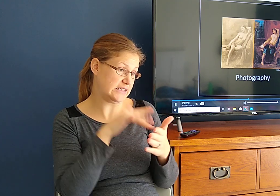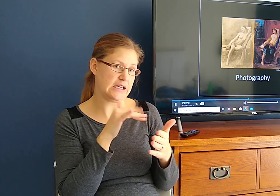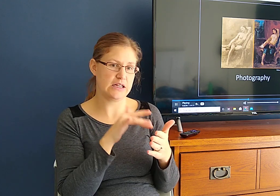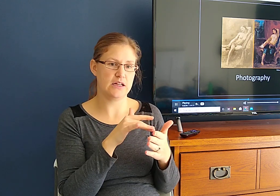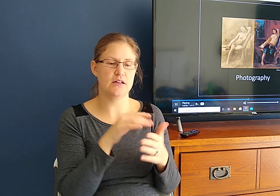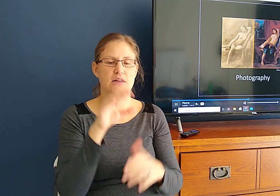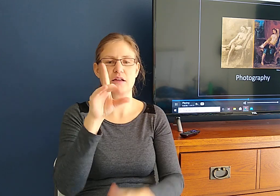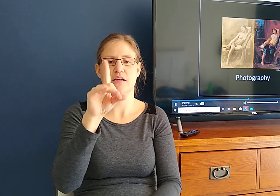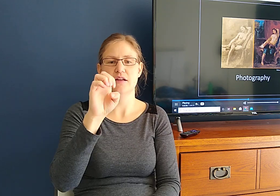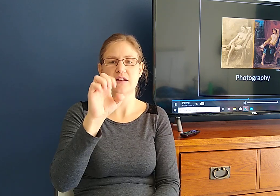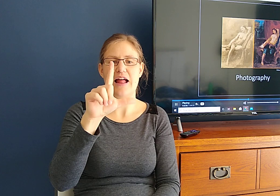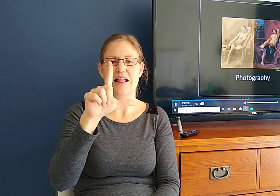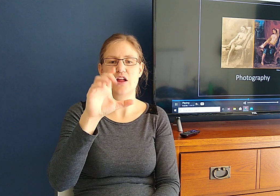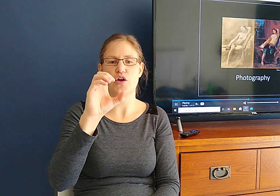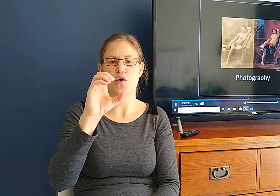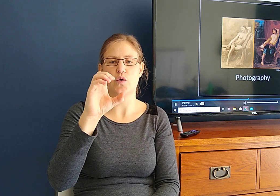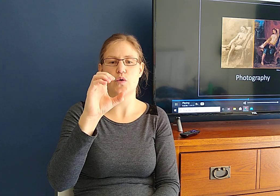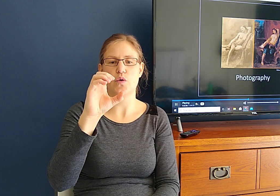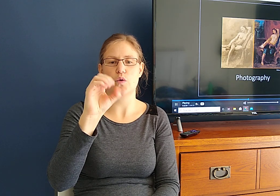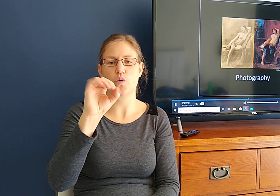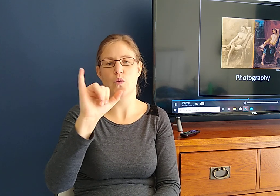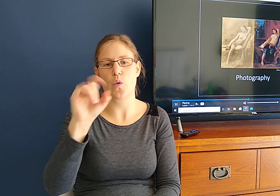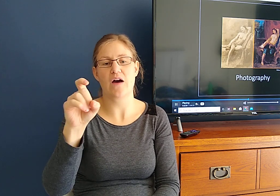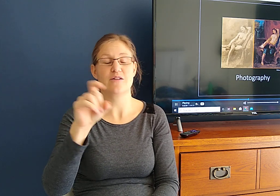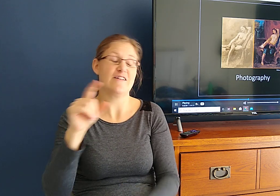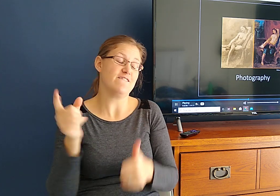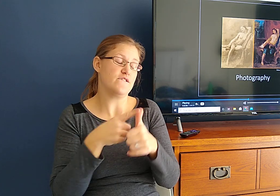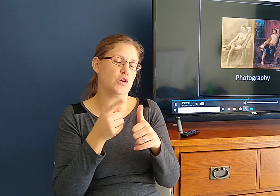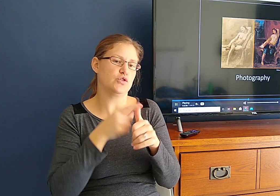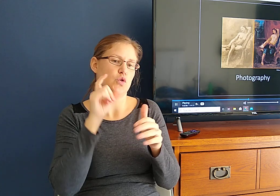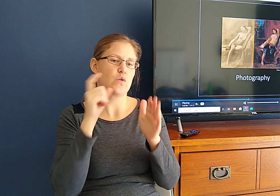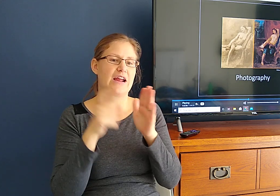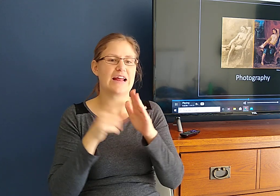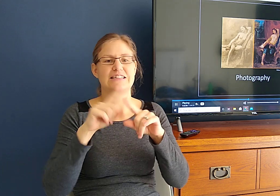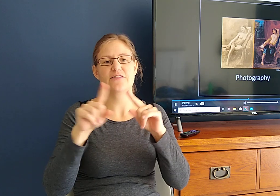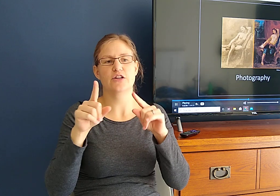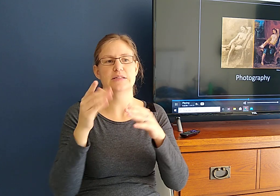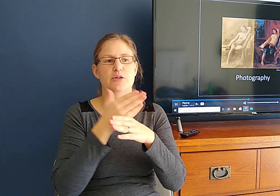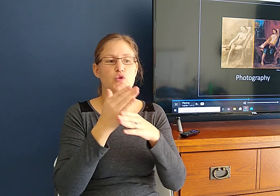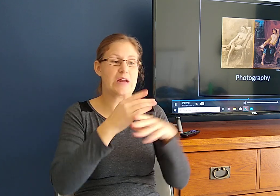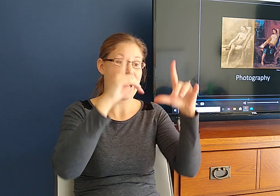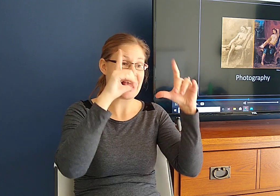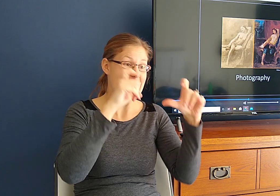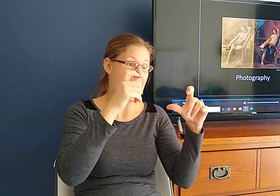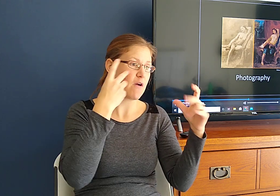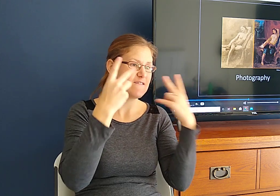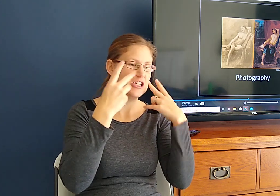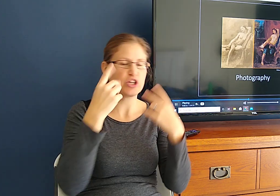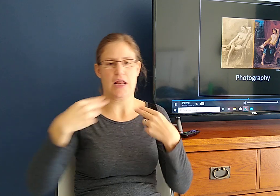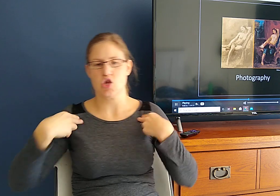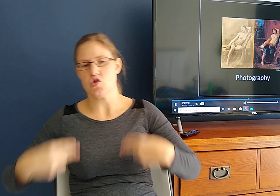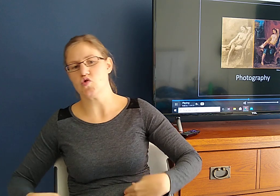Delacroix was one of the very first to recognize the difference between camera vision and human vision, and he